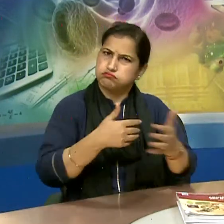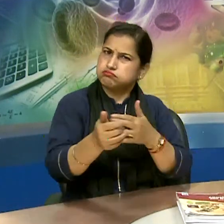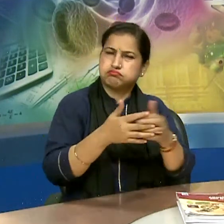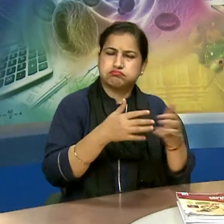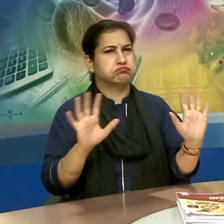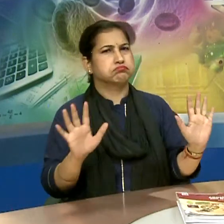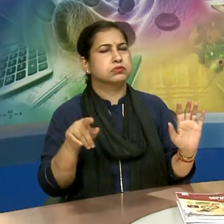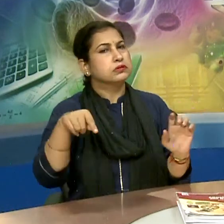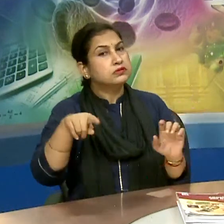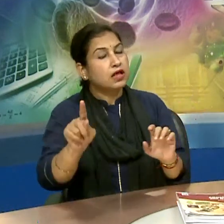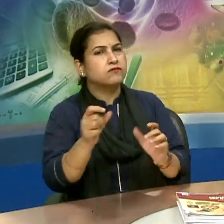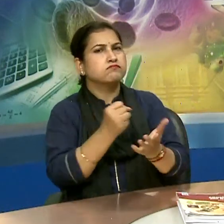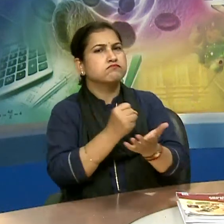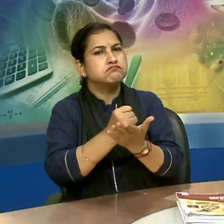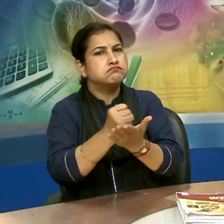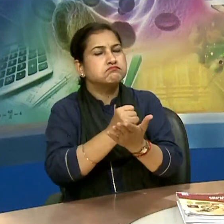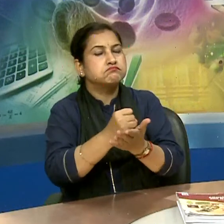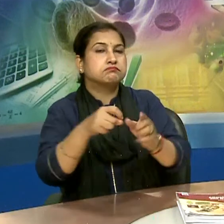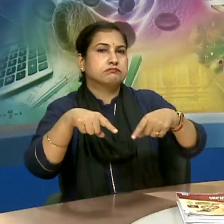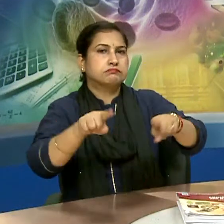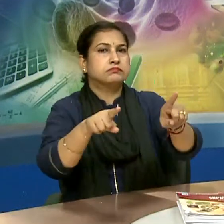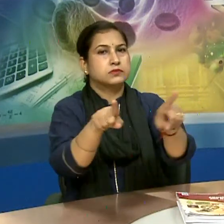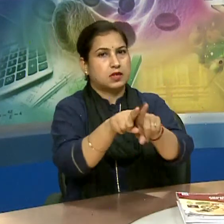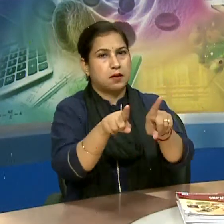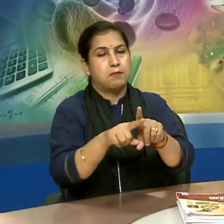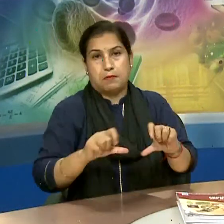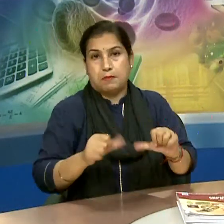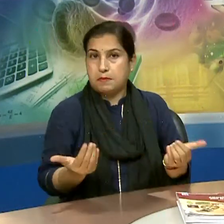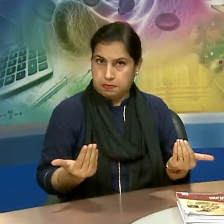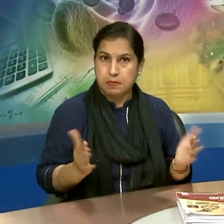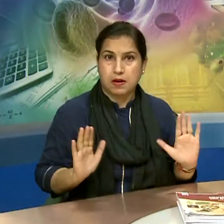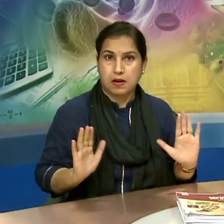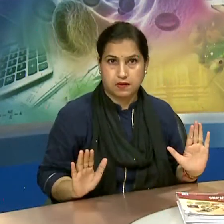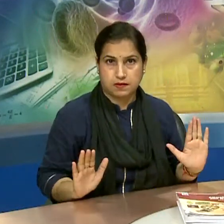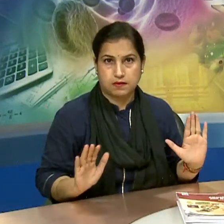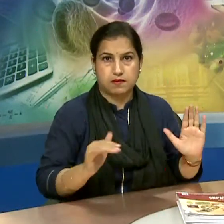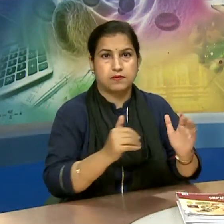other objects as well.